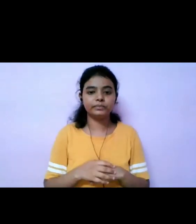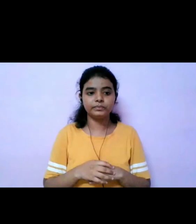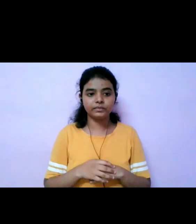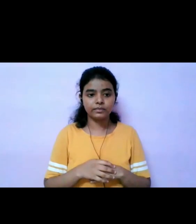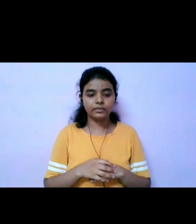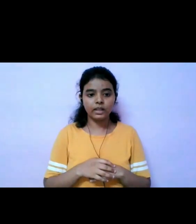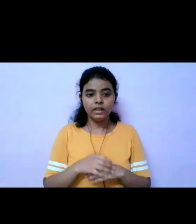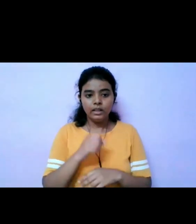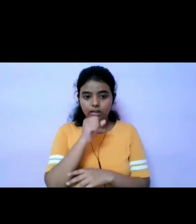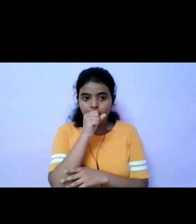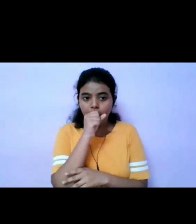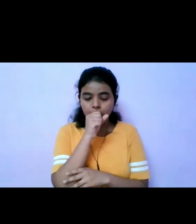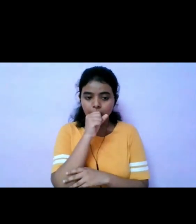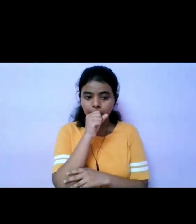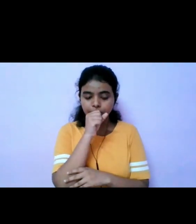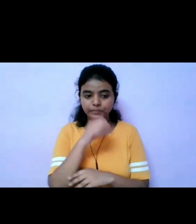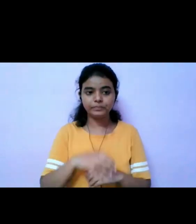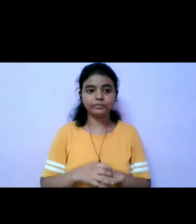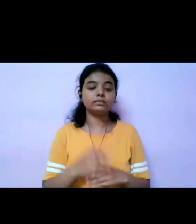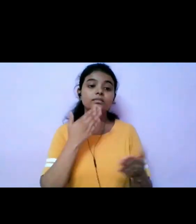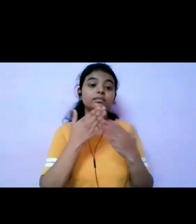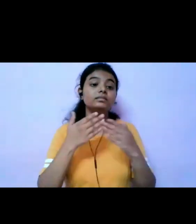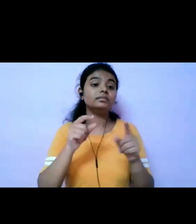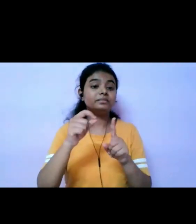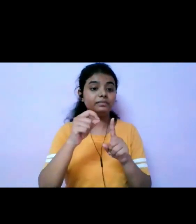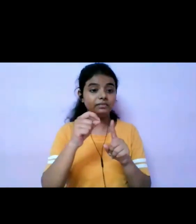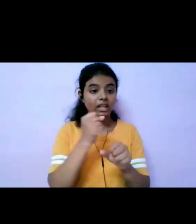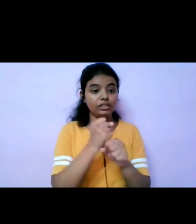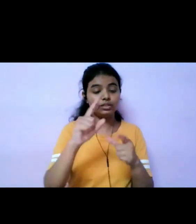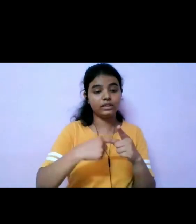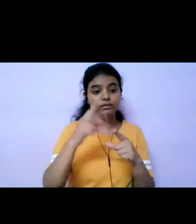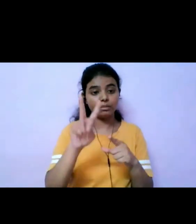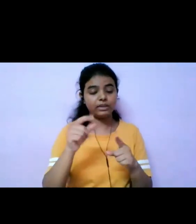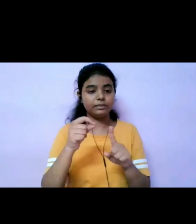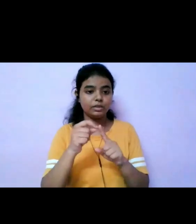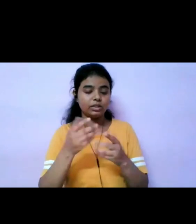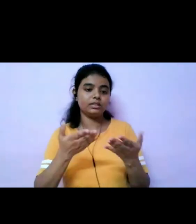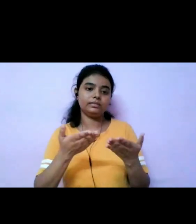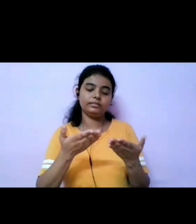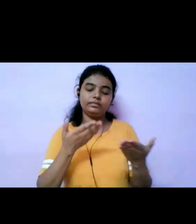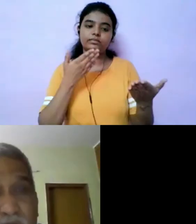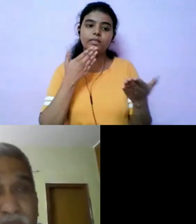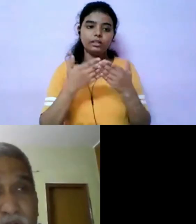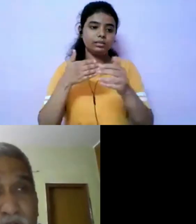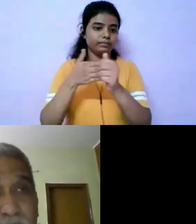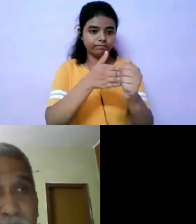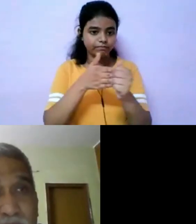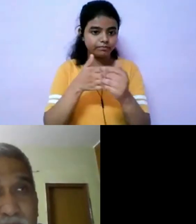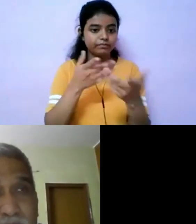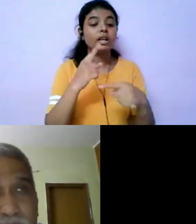Thank you, Professor Prasad, for moderating the session. And a big thank you to Professor Kuusisto